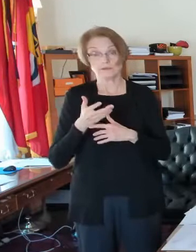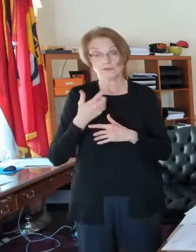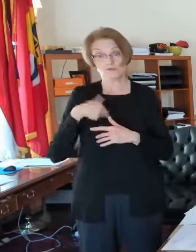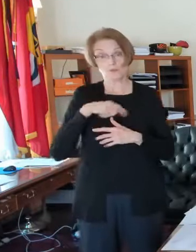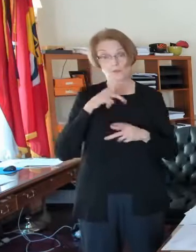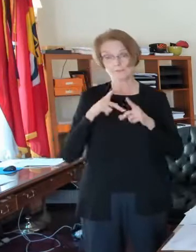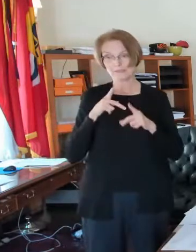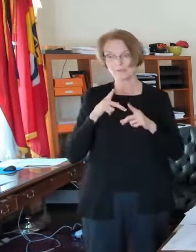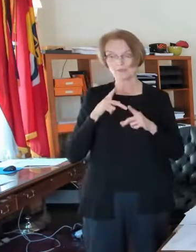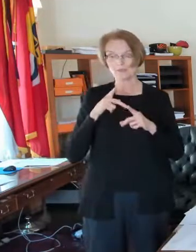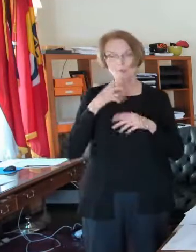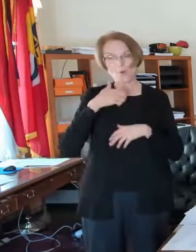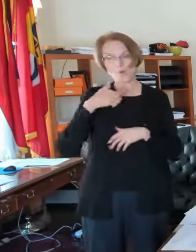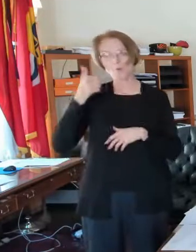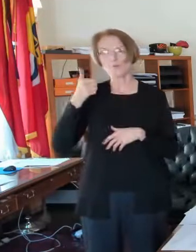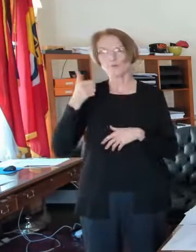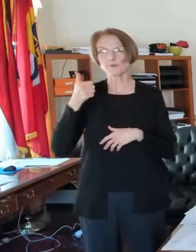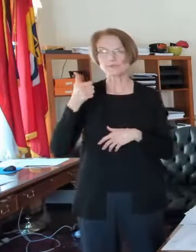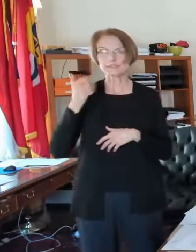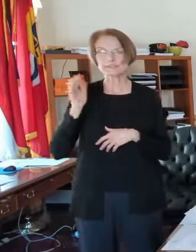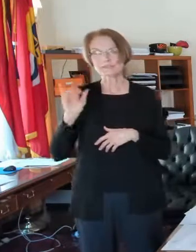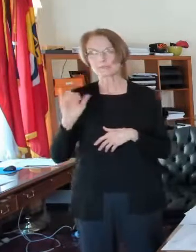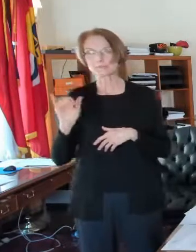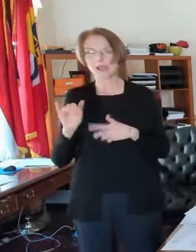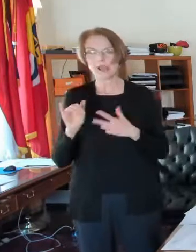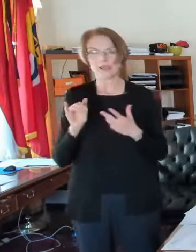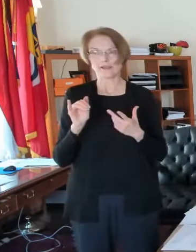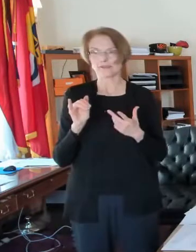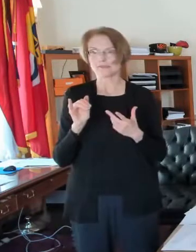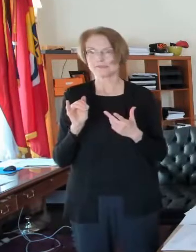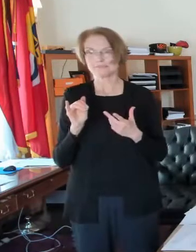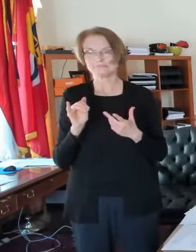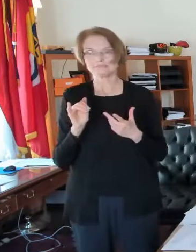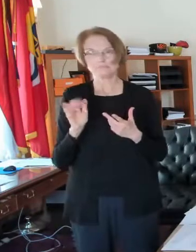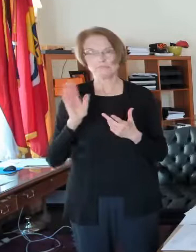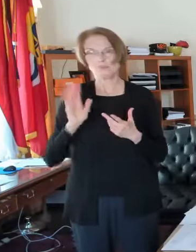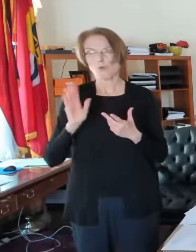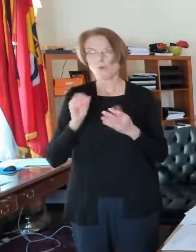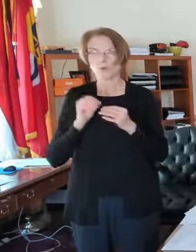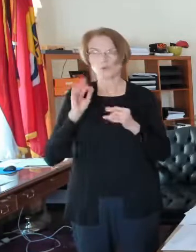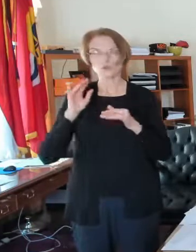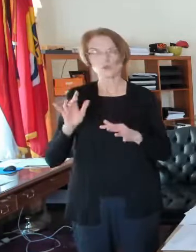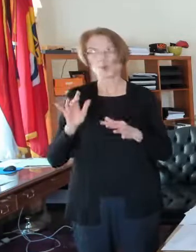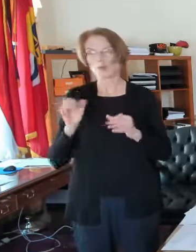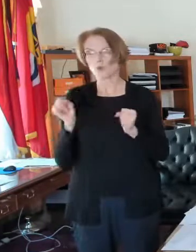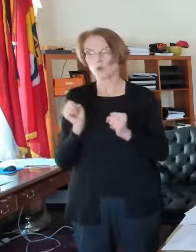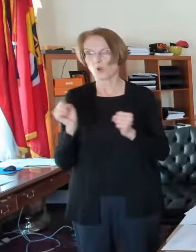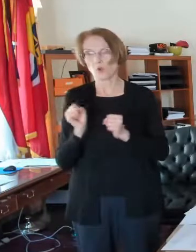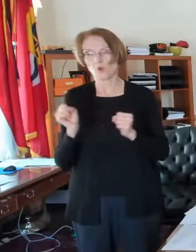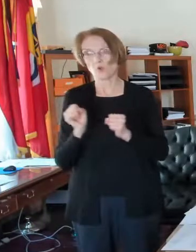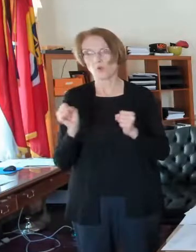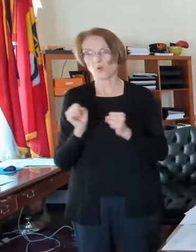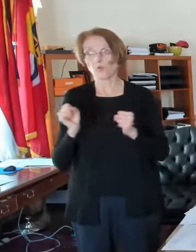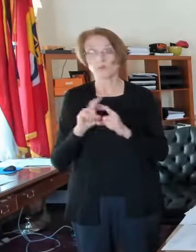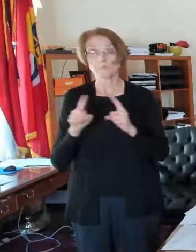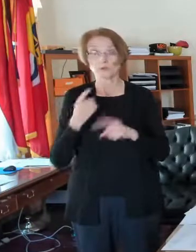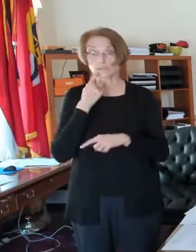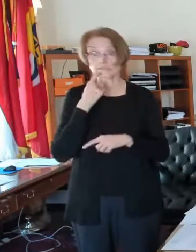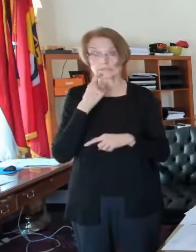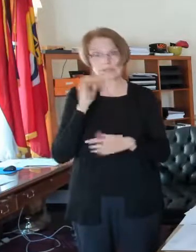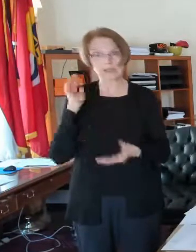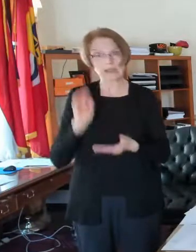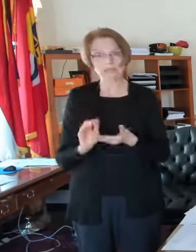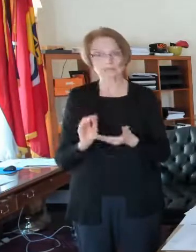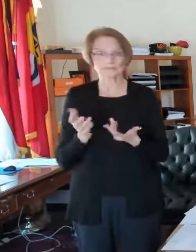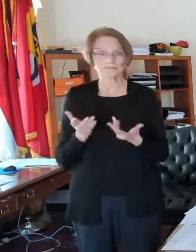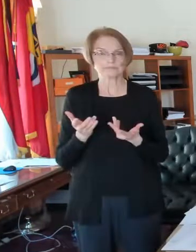winters always used to be like this, or it seems like they did anyway, with a lot more snow. And, so we haven't had much of that lately. But thanks to